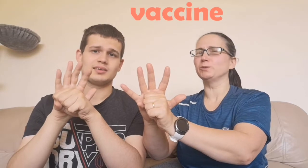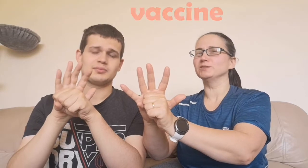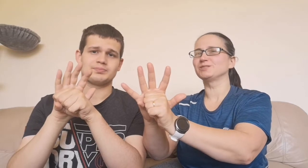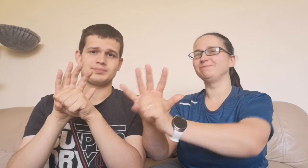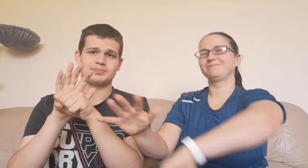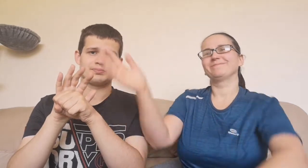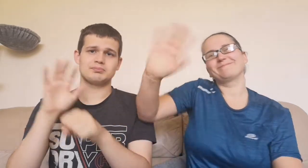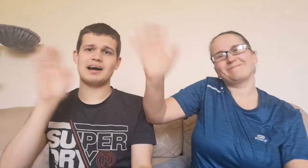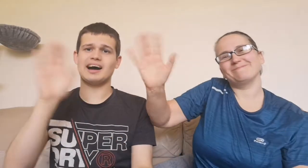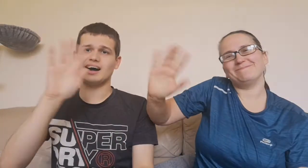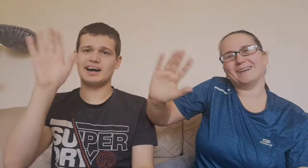Just once. Bye.